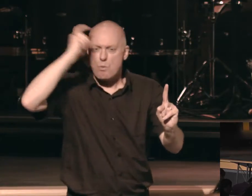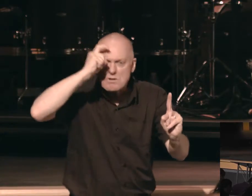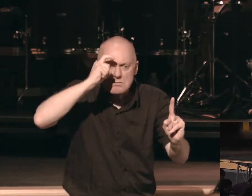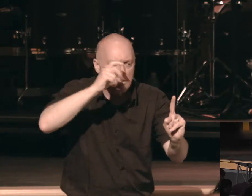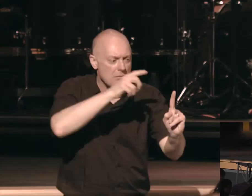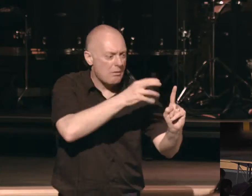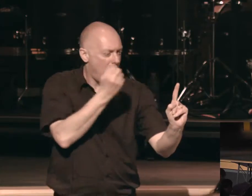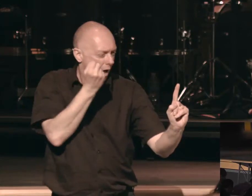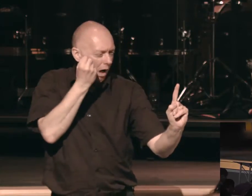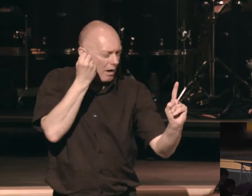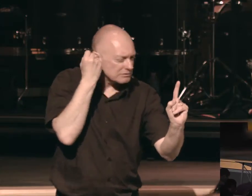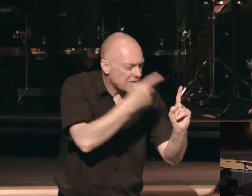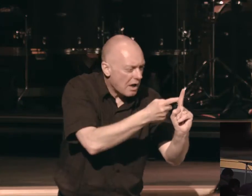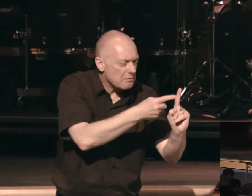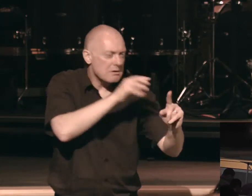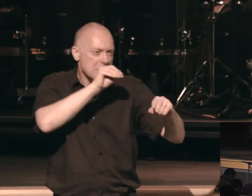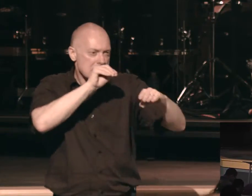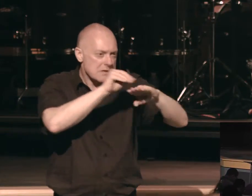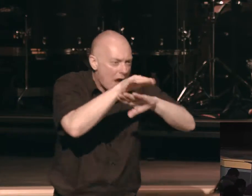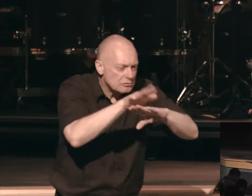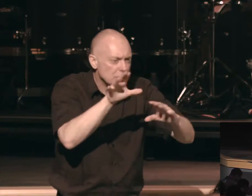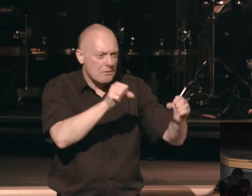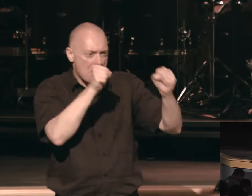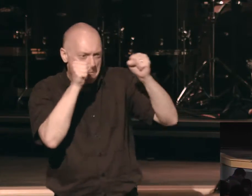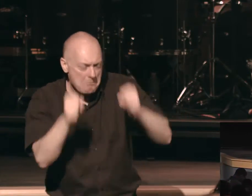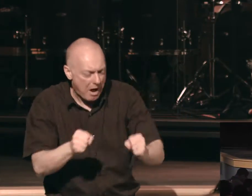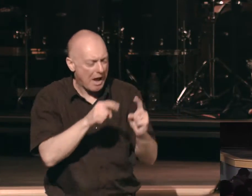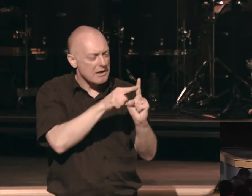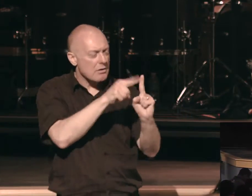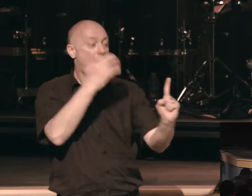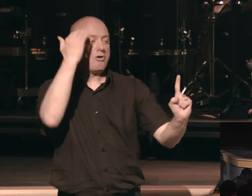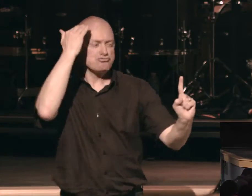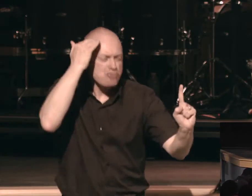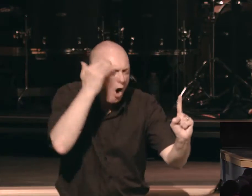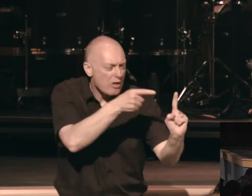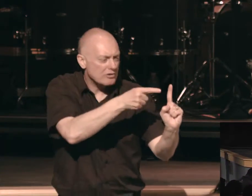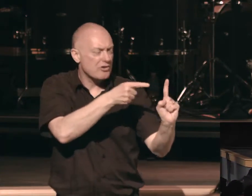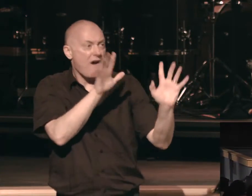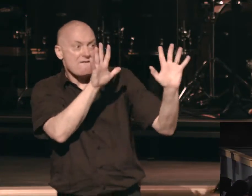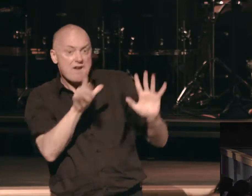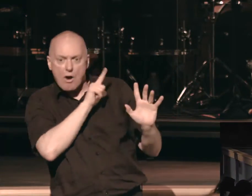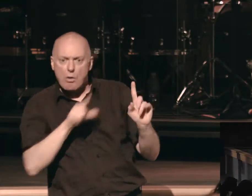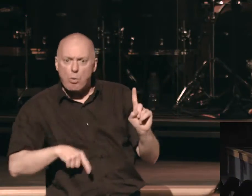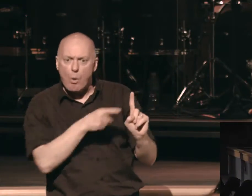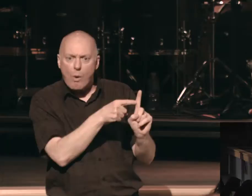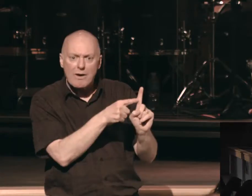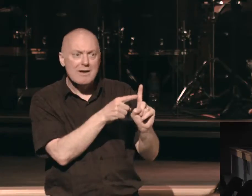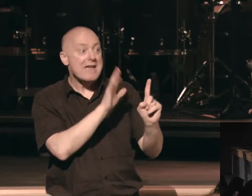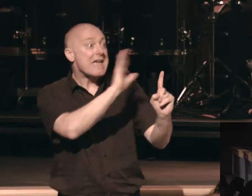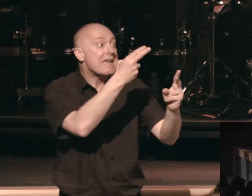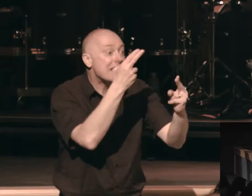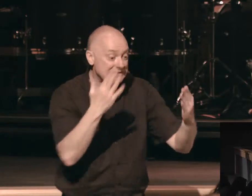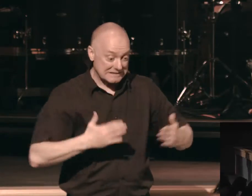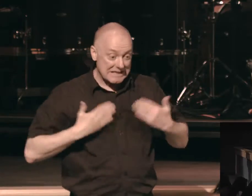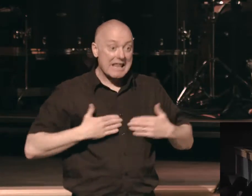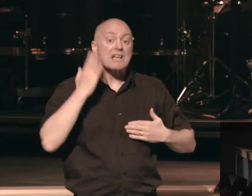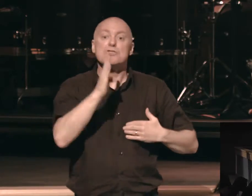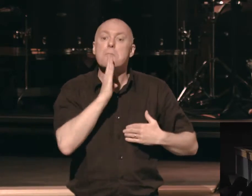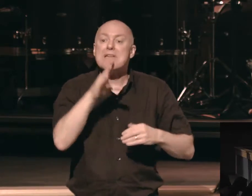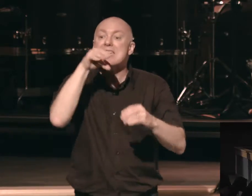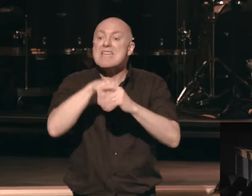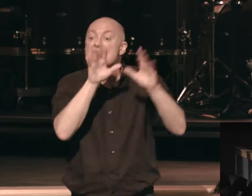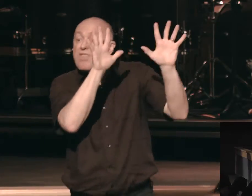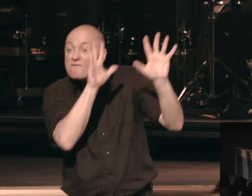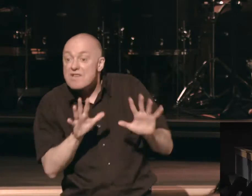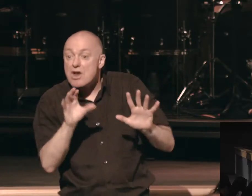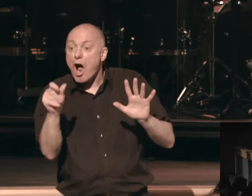of wisdom and understanding, the spirit of counsel and might, the spirit of knowledge and fear of the Lord, and his delight